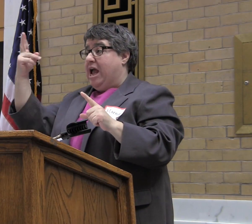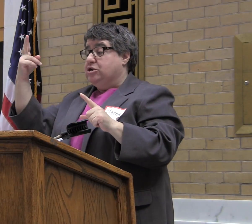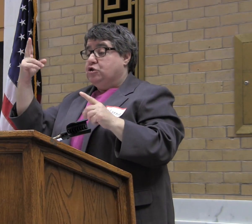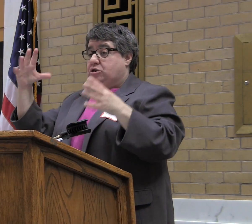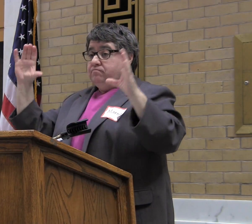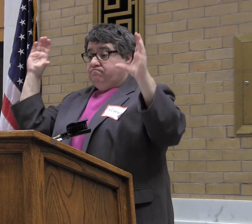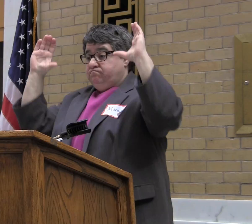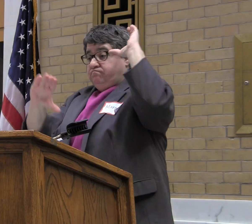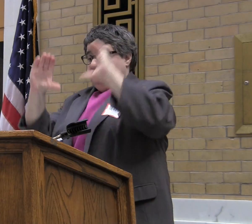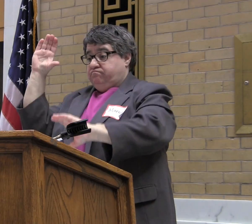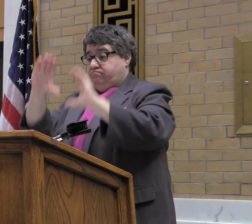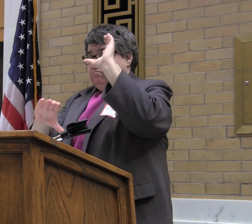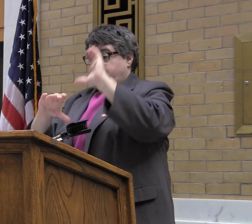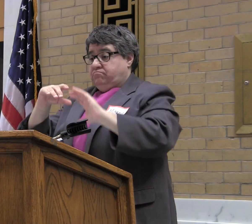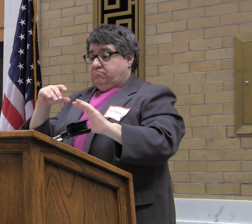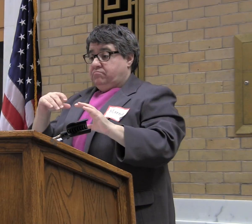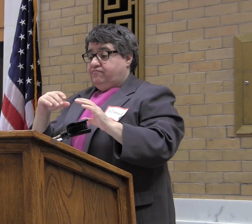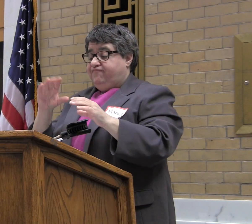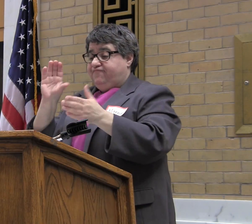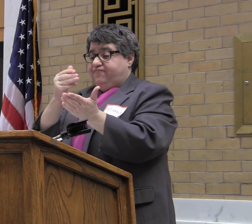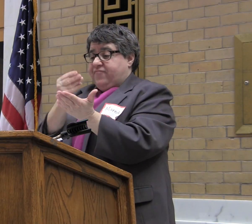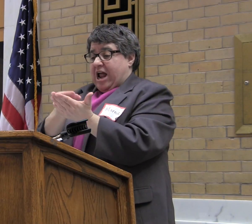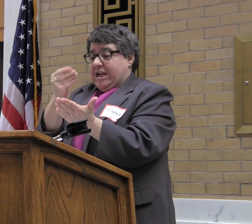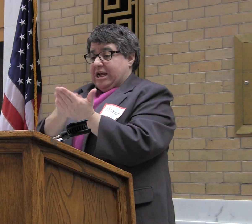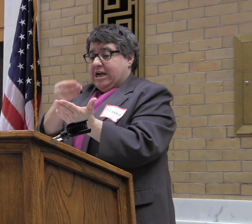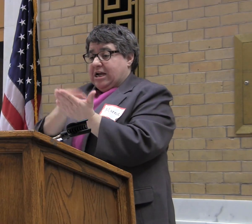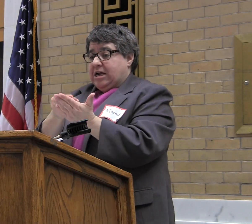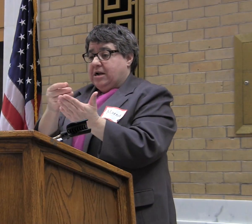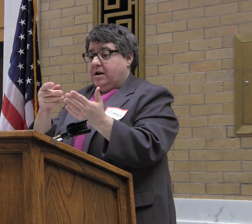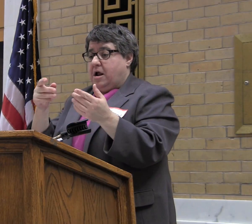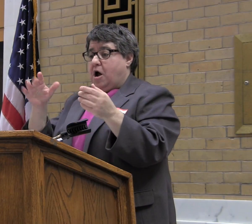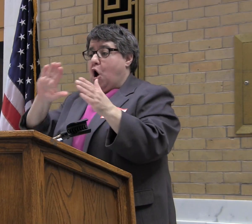With the support from DMH and the funding that's received,